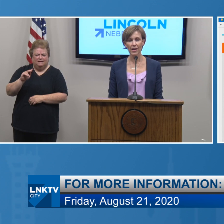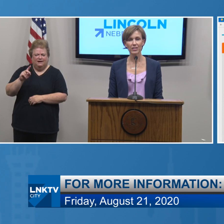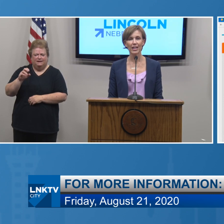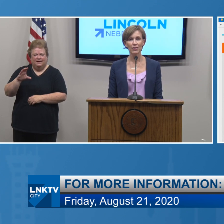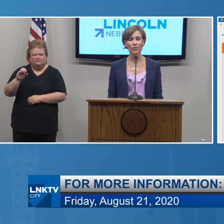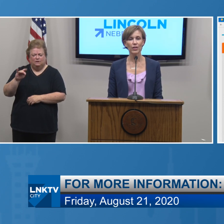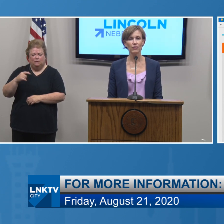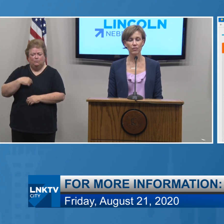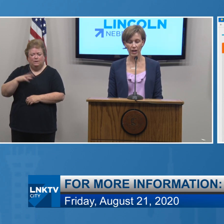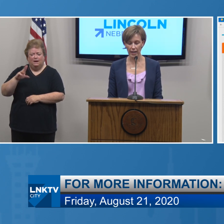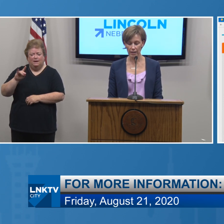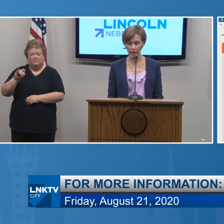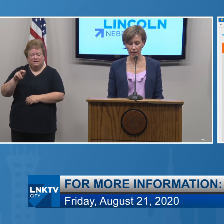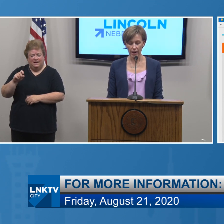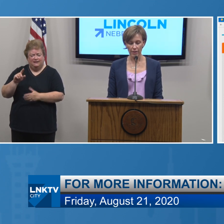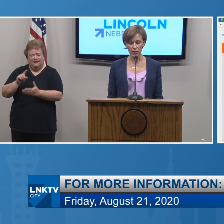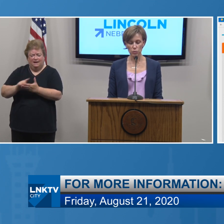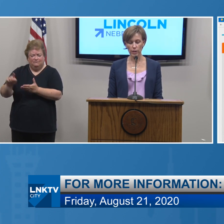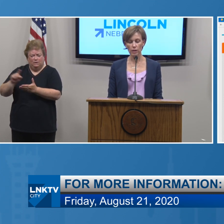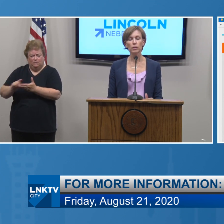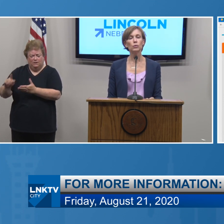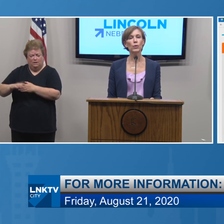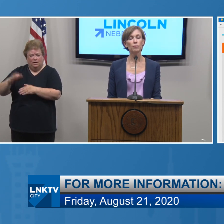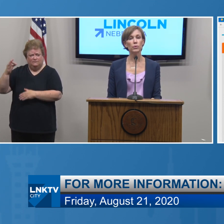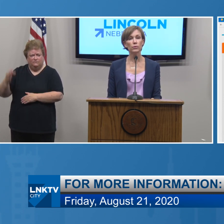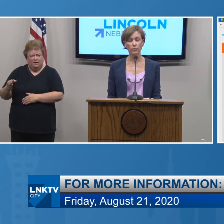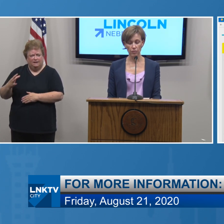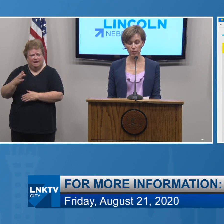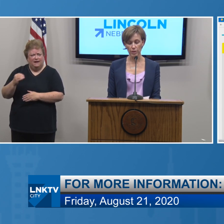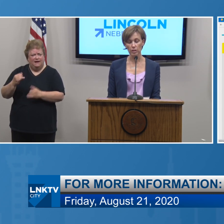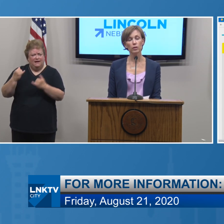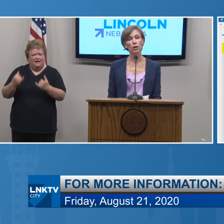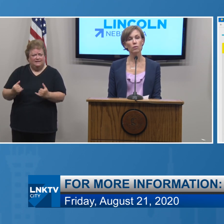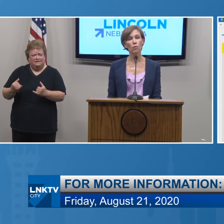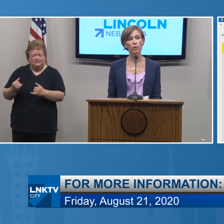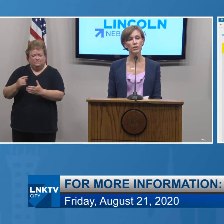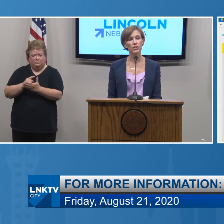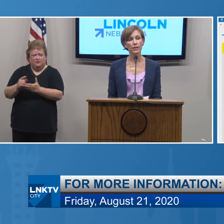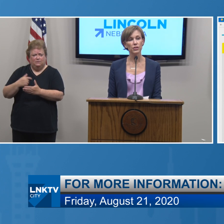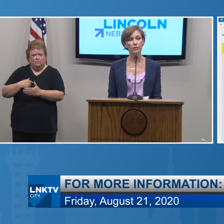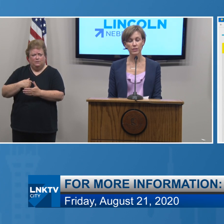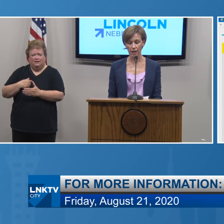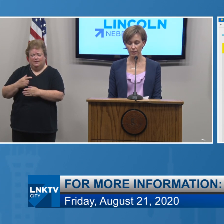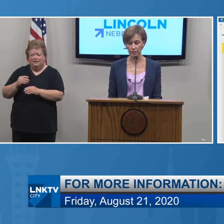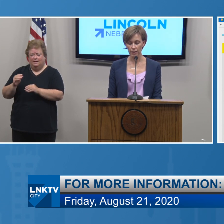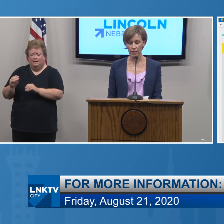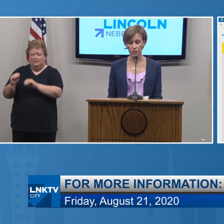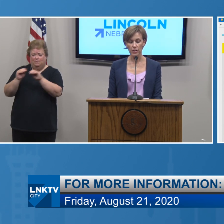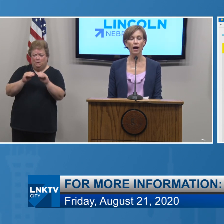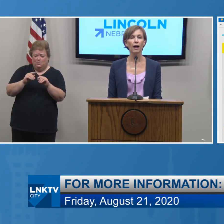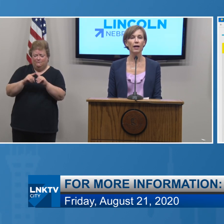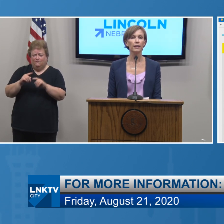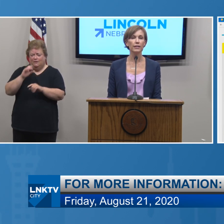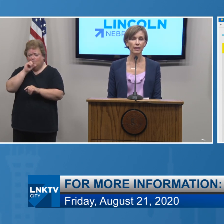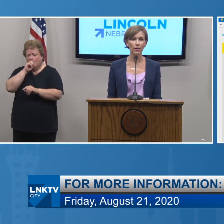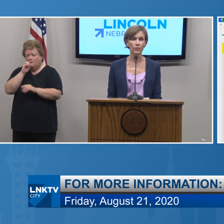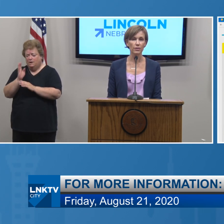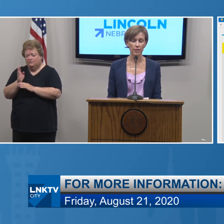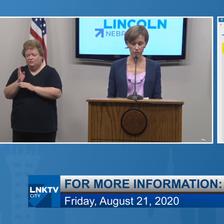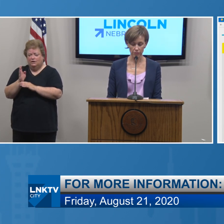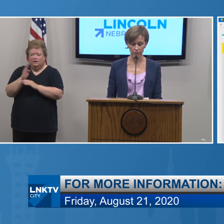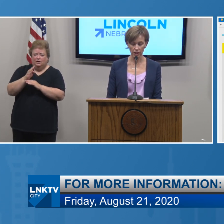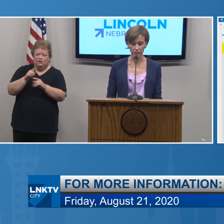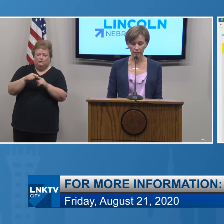update the dial every Friday, and this week we move from the low orange section of the dial to the high